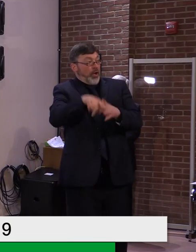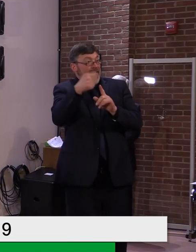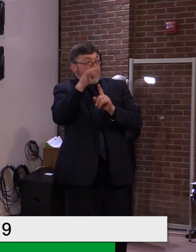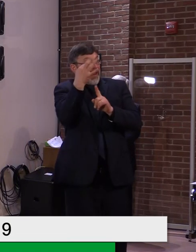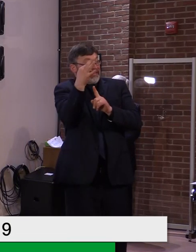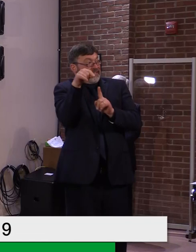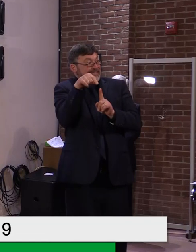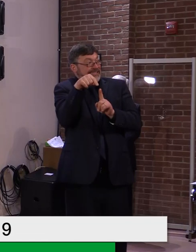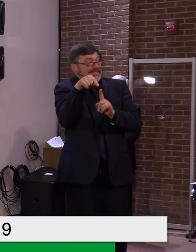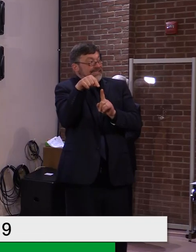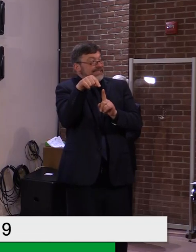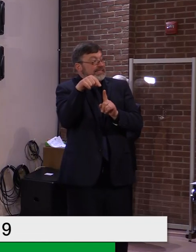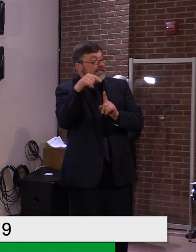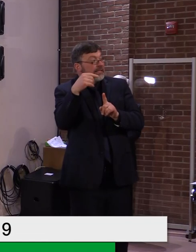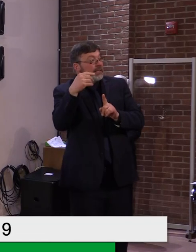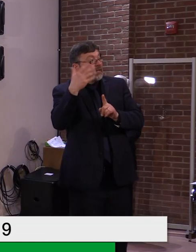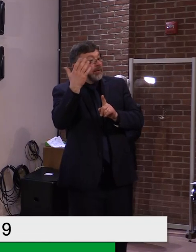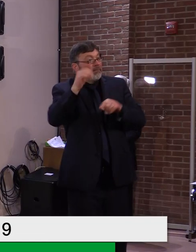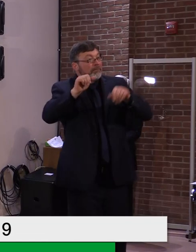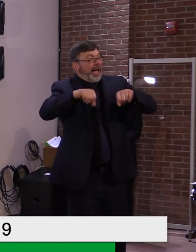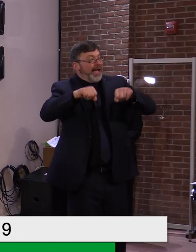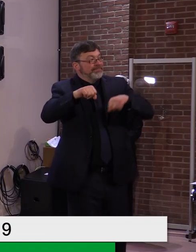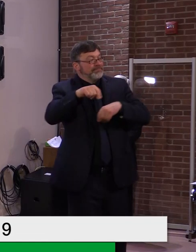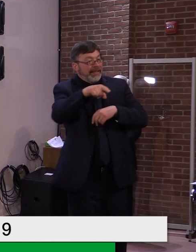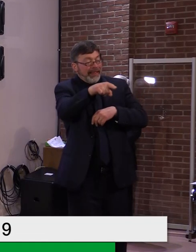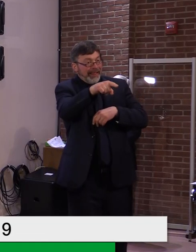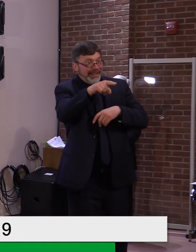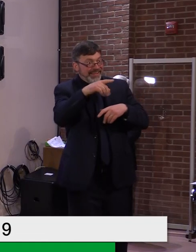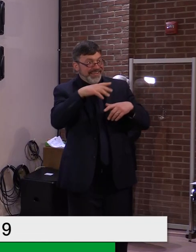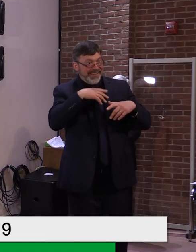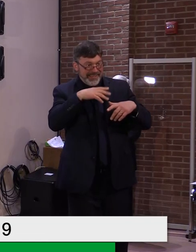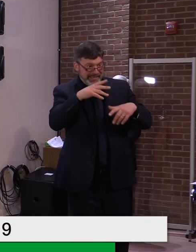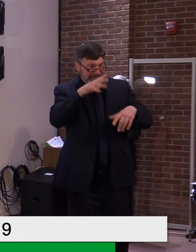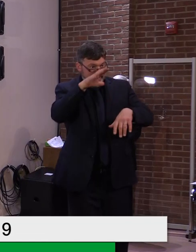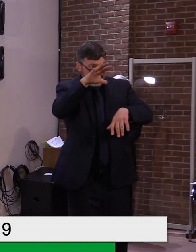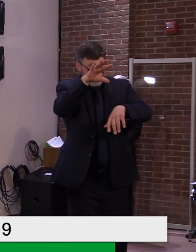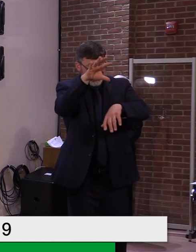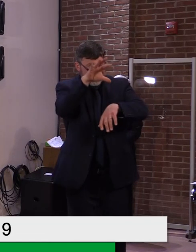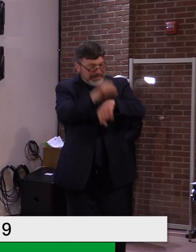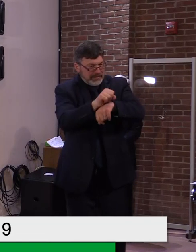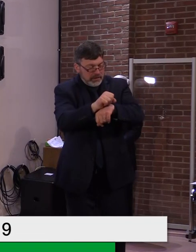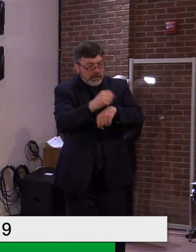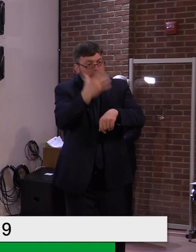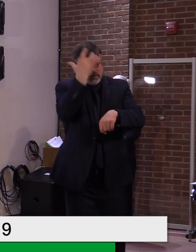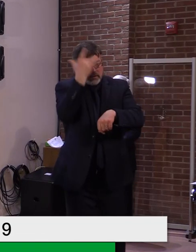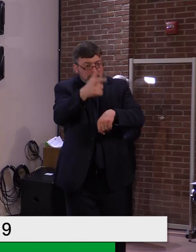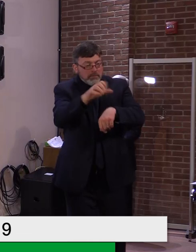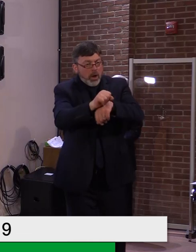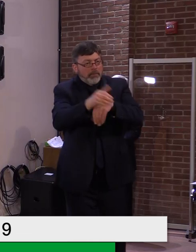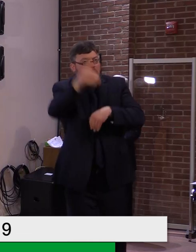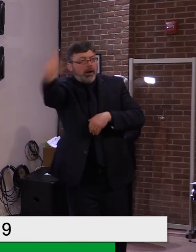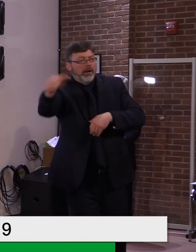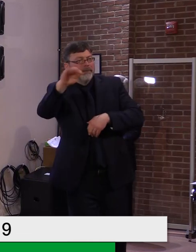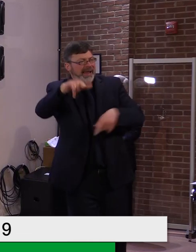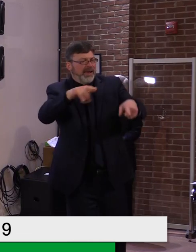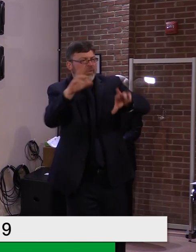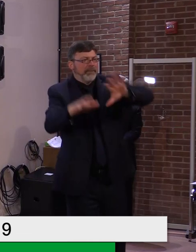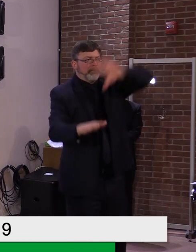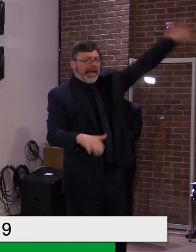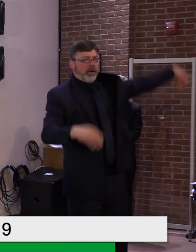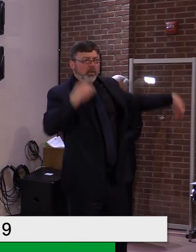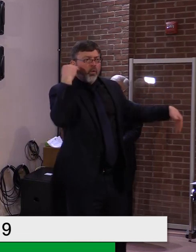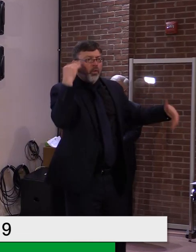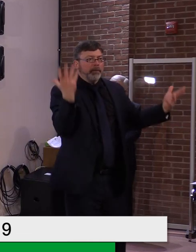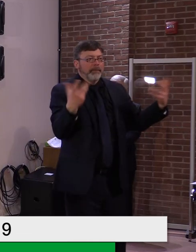All right, thank you. And then I had another question. Just given that there are 93 new positive cases discovered on the UVM campus last